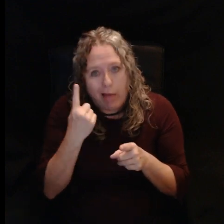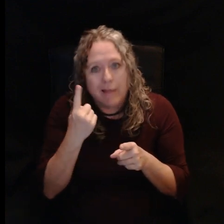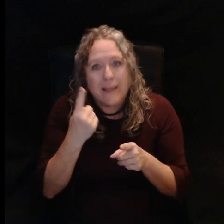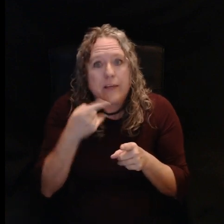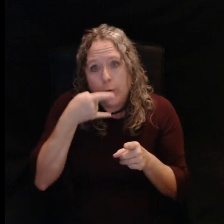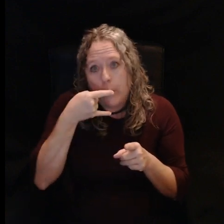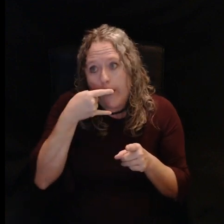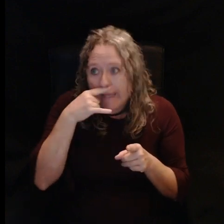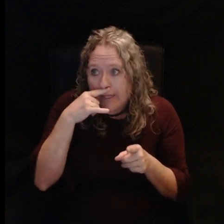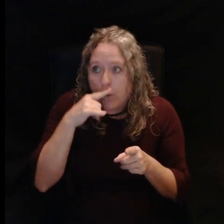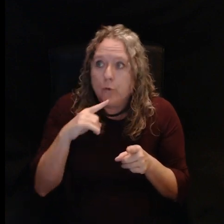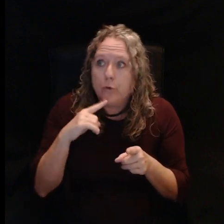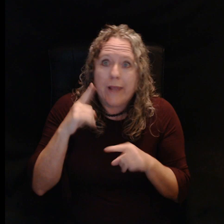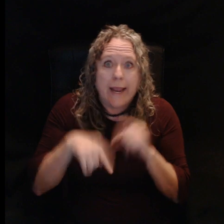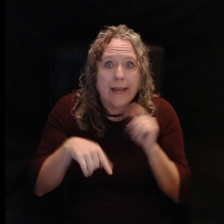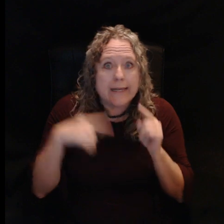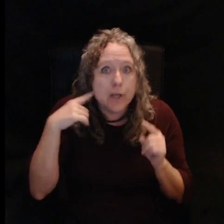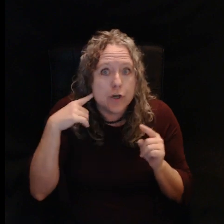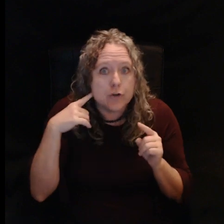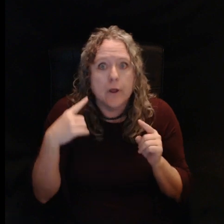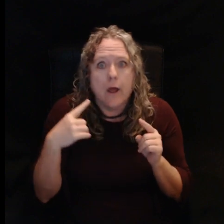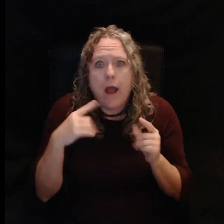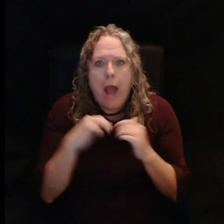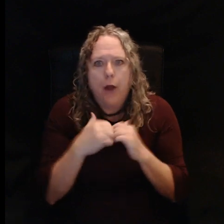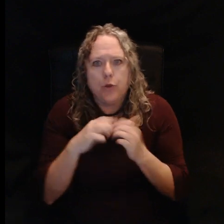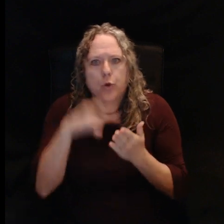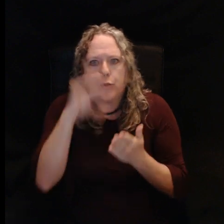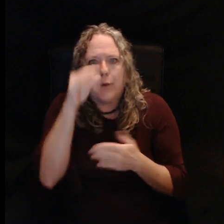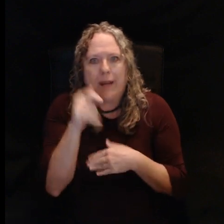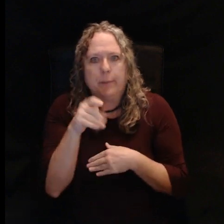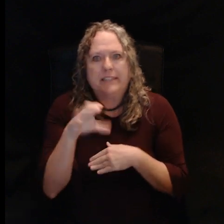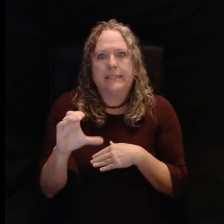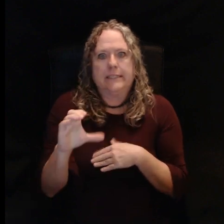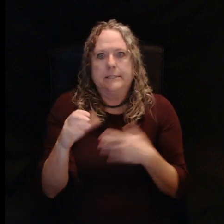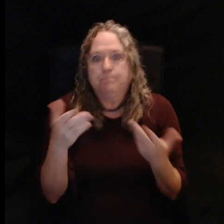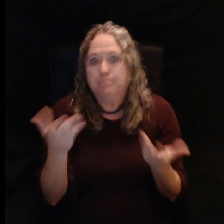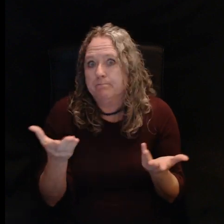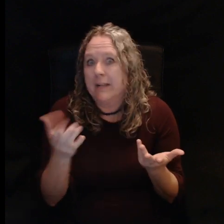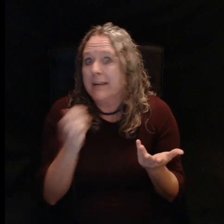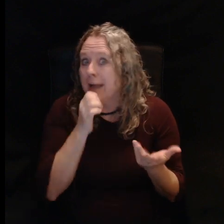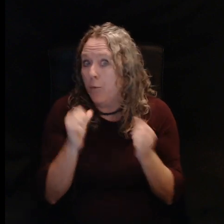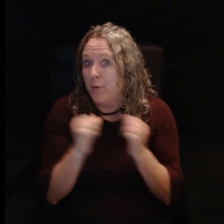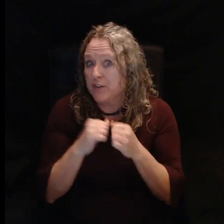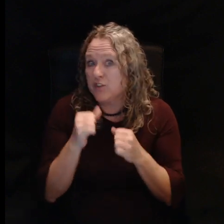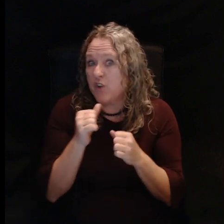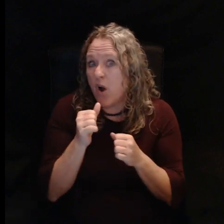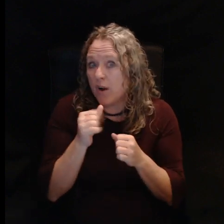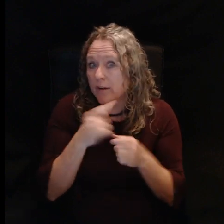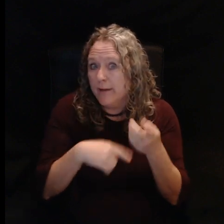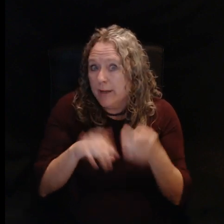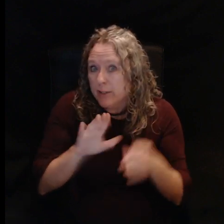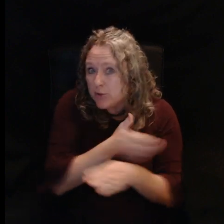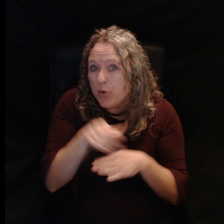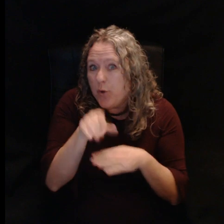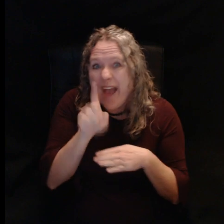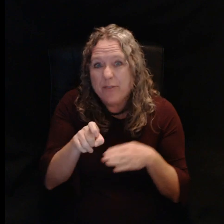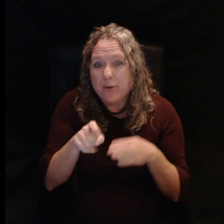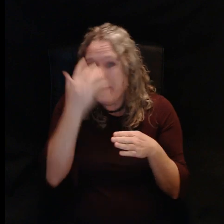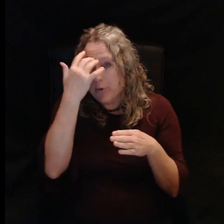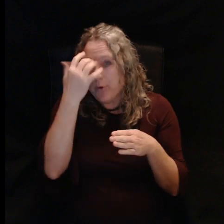Well, if you're a kiddo who can't hear, how do you learn your ABCs? Not with a song. So you have to